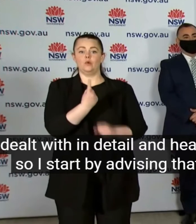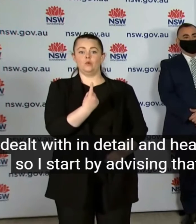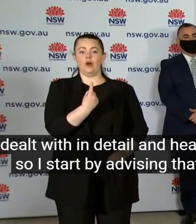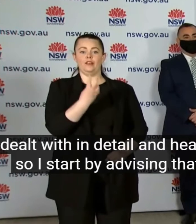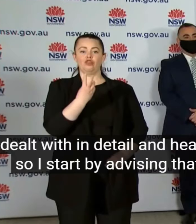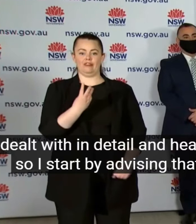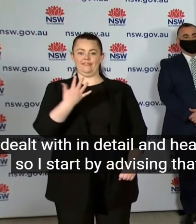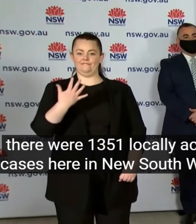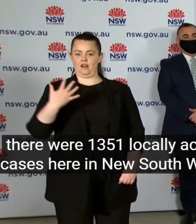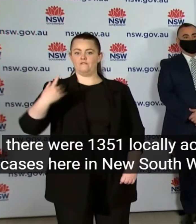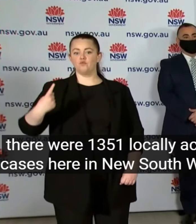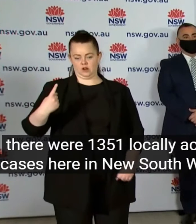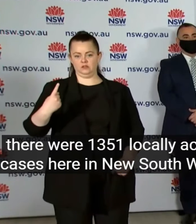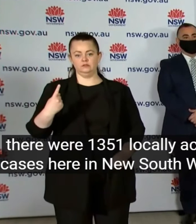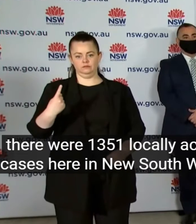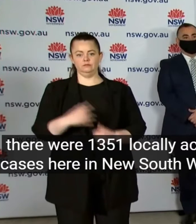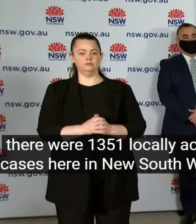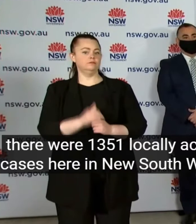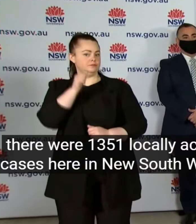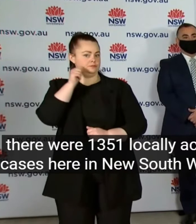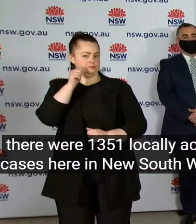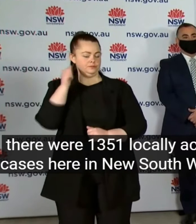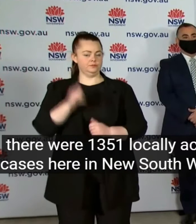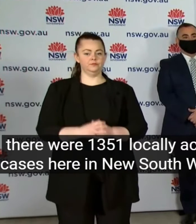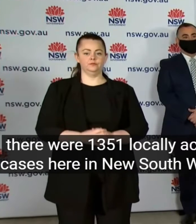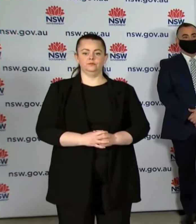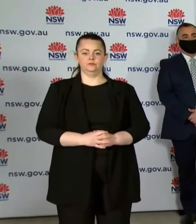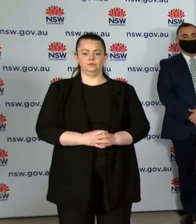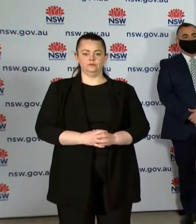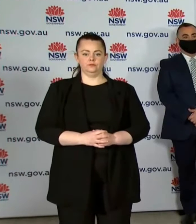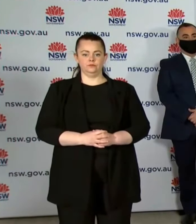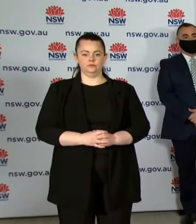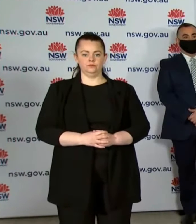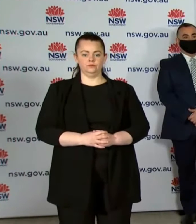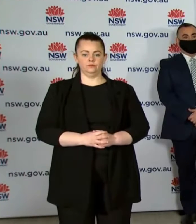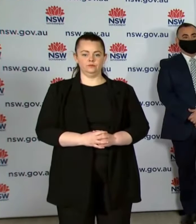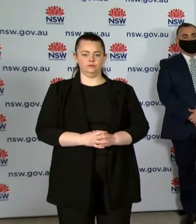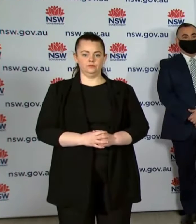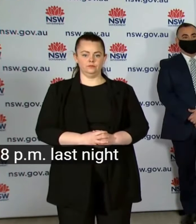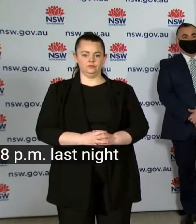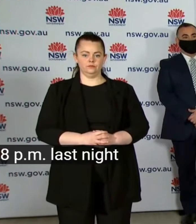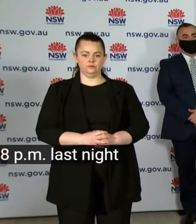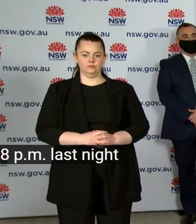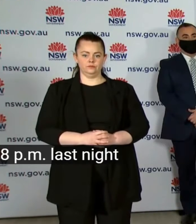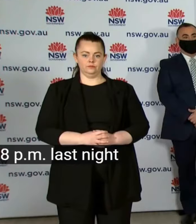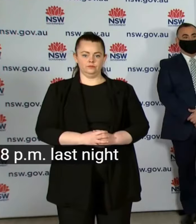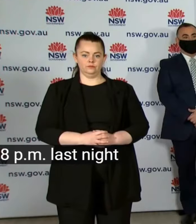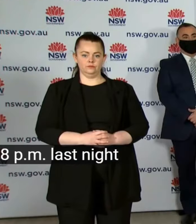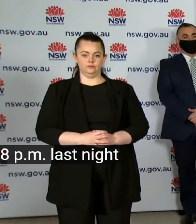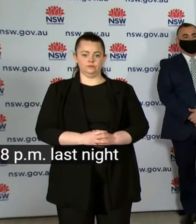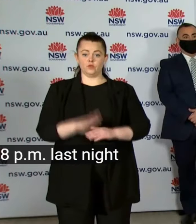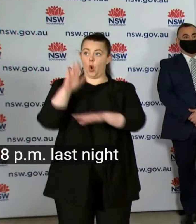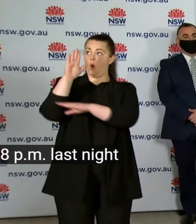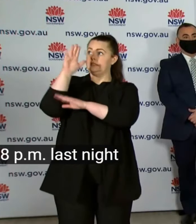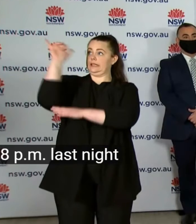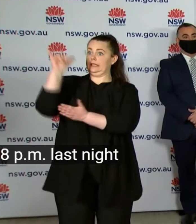1,351 locally acquired cases here in New South Wales to 8 p.m. last night. There were no overseas